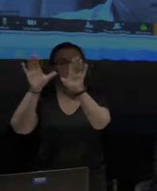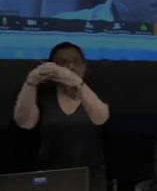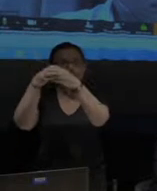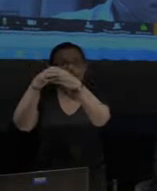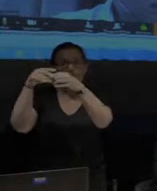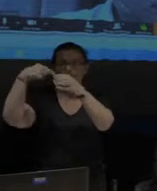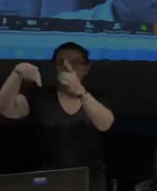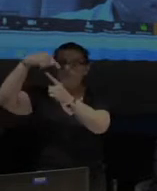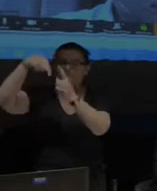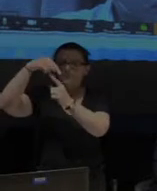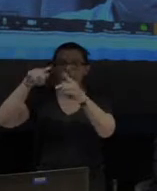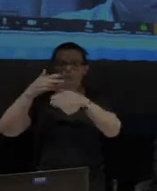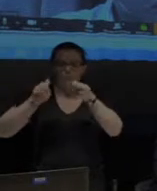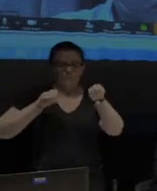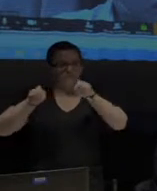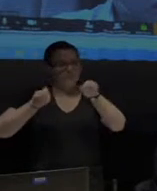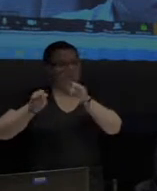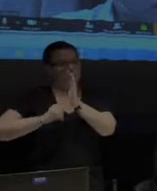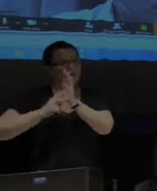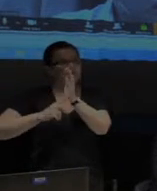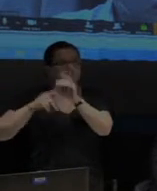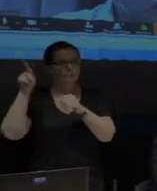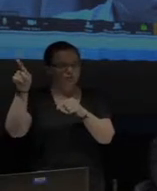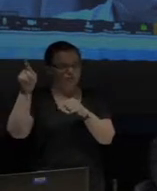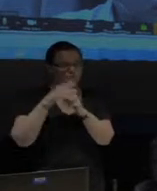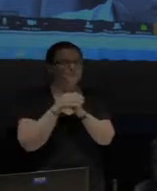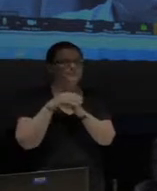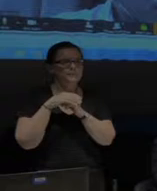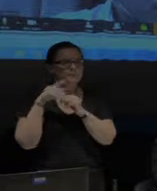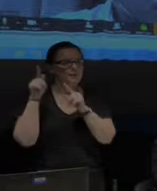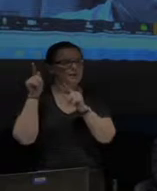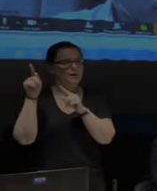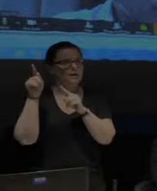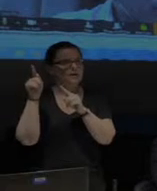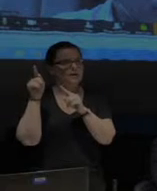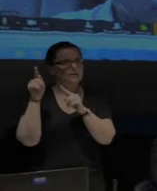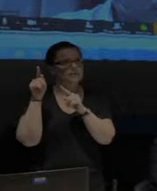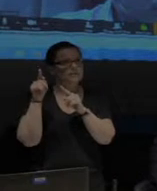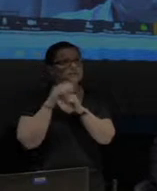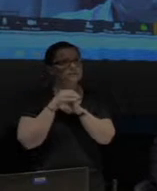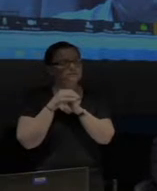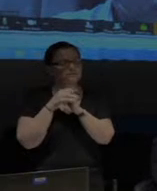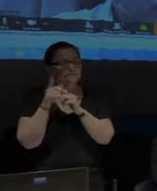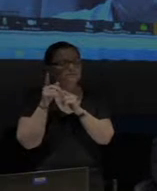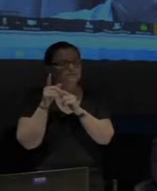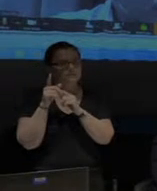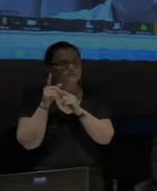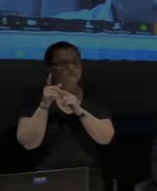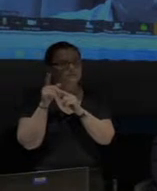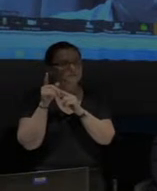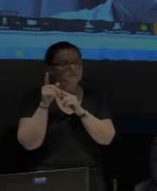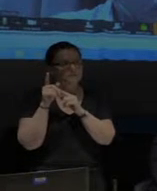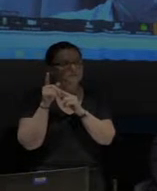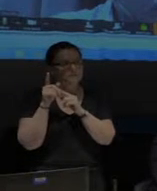run organizations, and it was a case of, why are